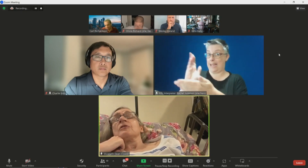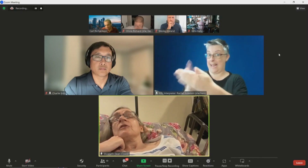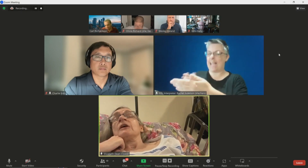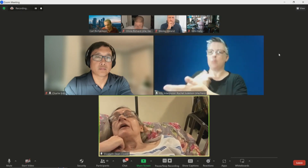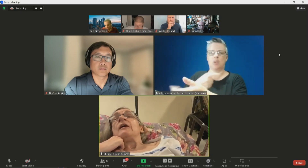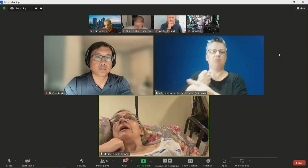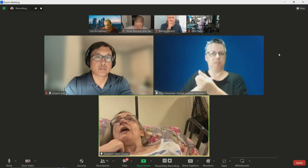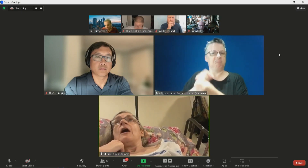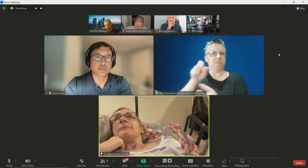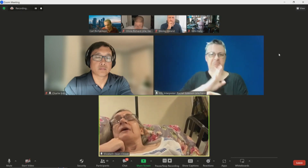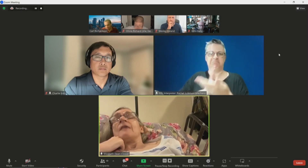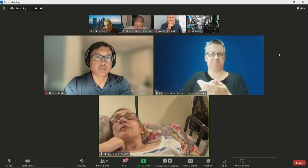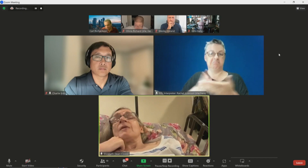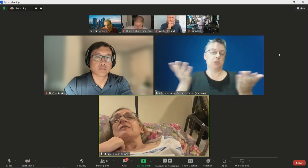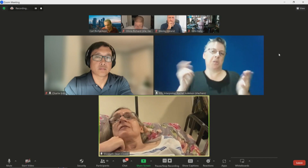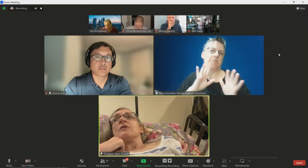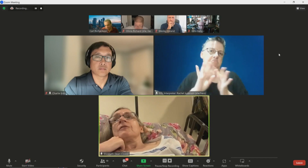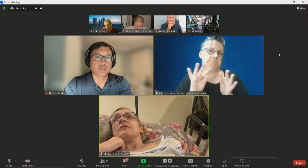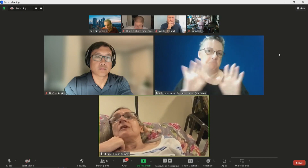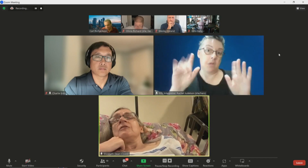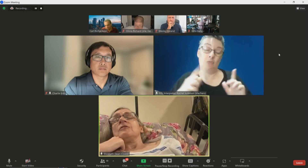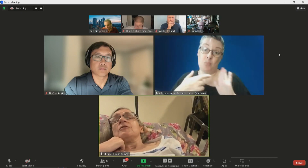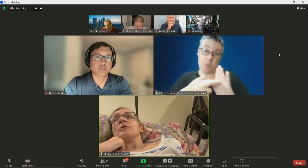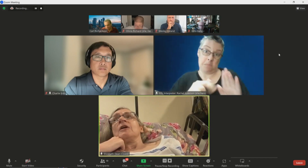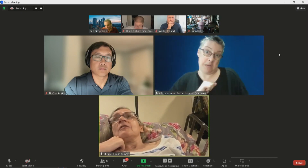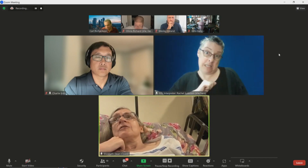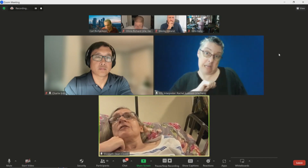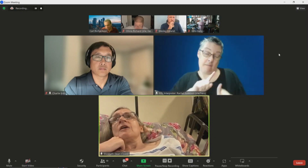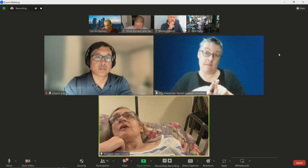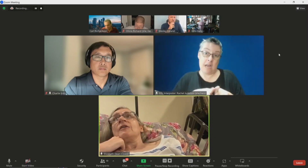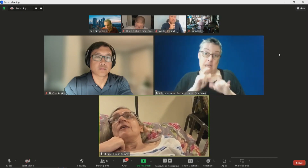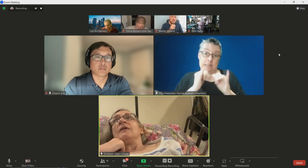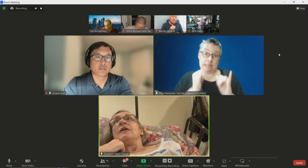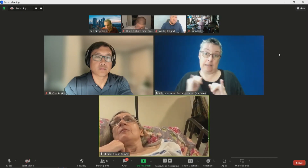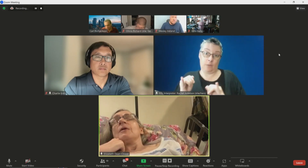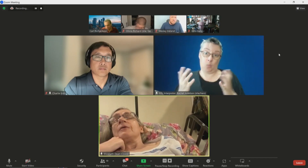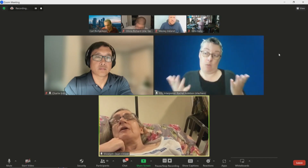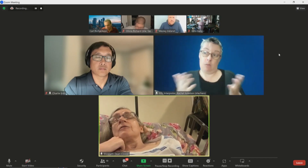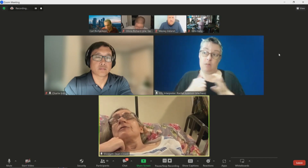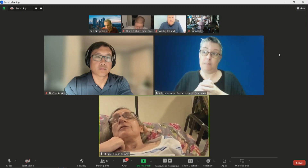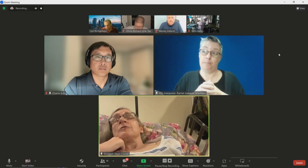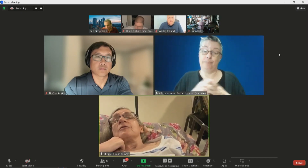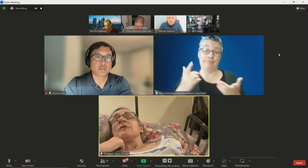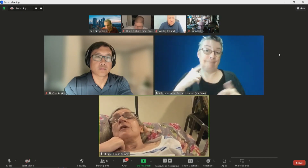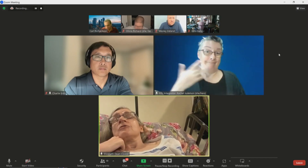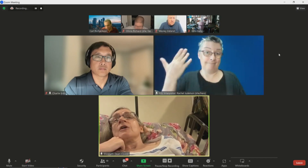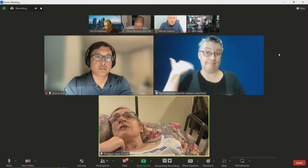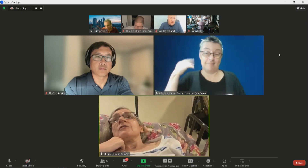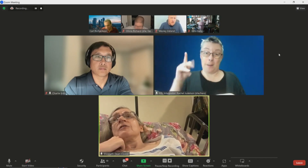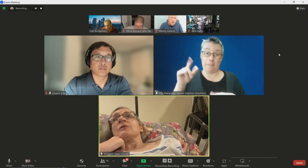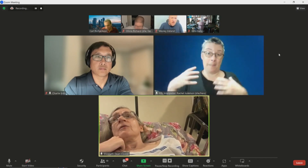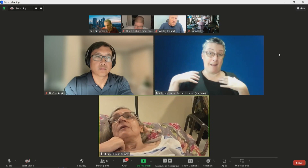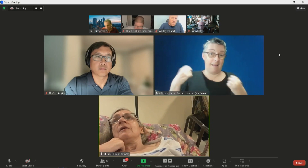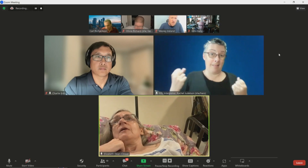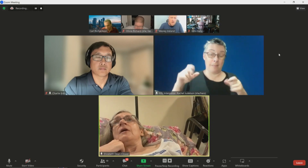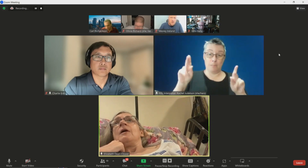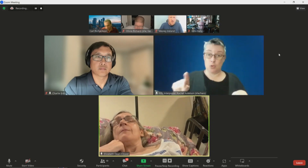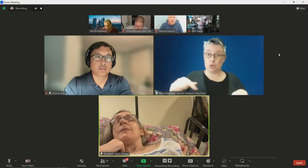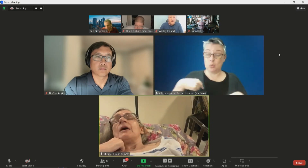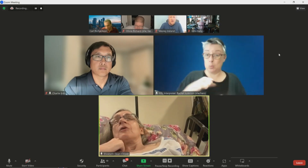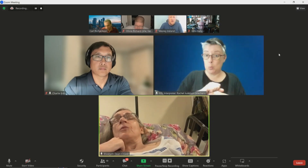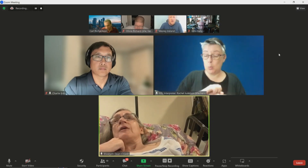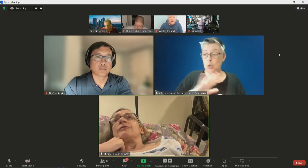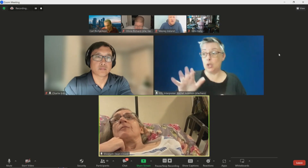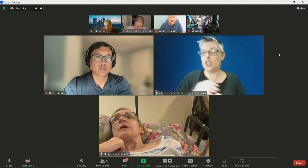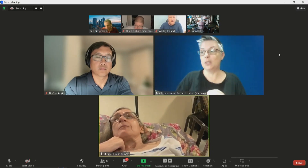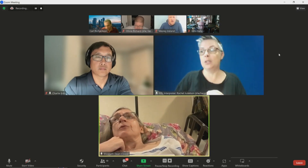but I certainly, on behalf of myself as an individual and as a retired public health commission, is not trying to